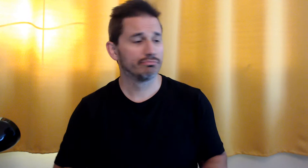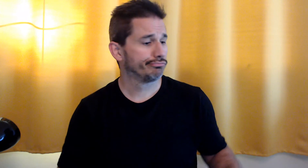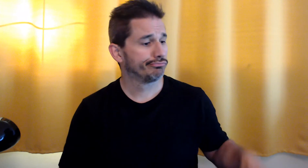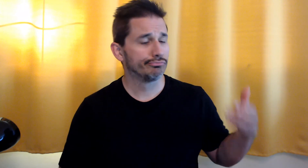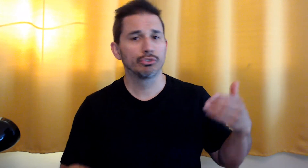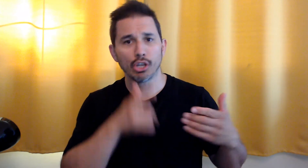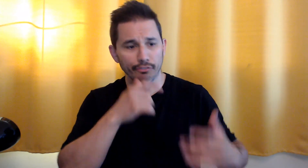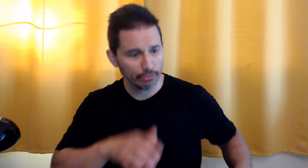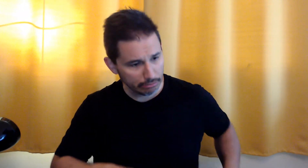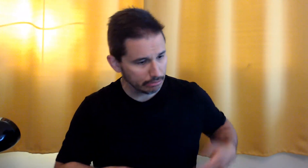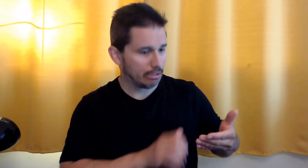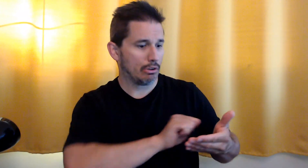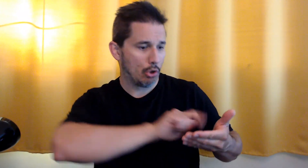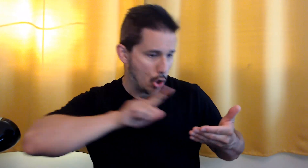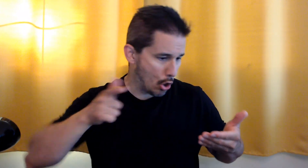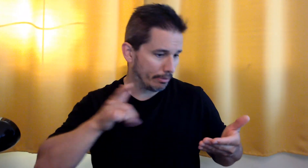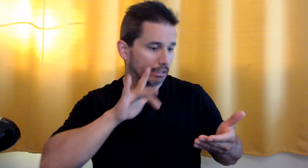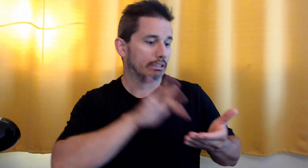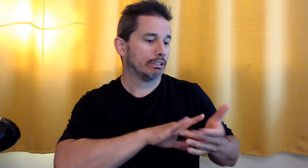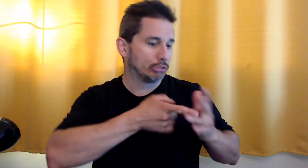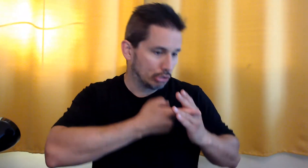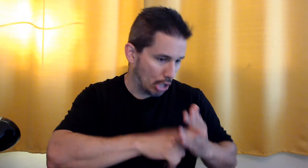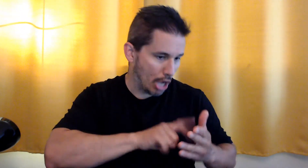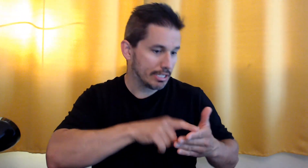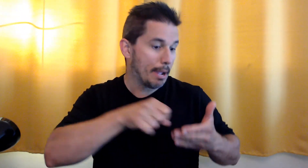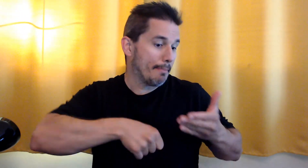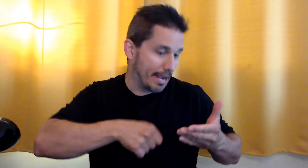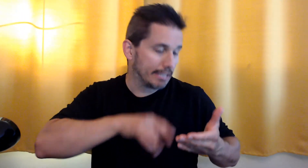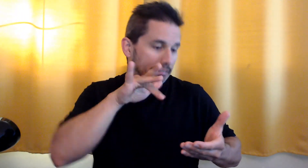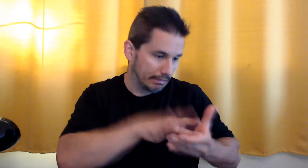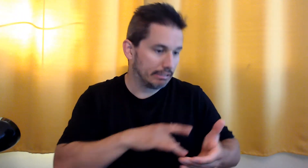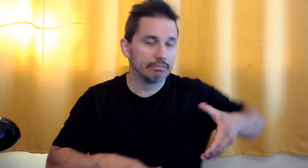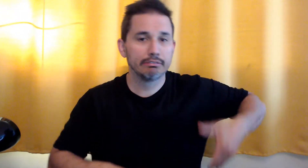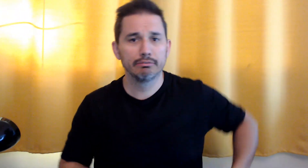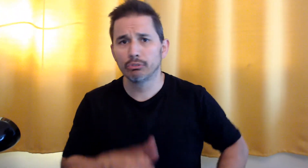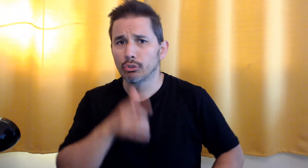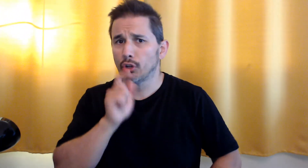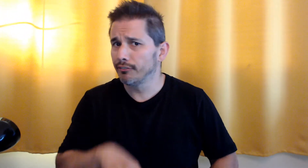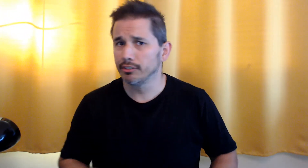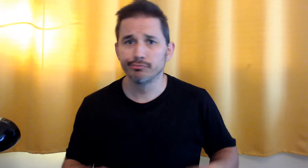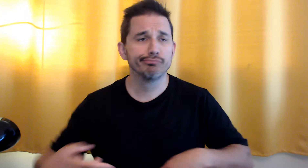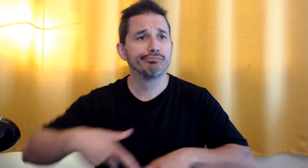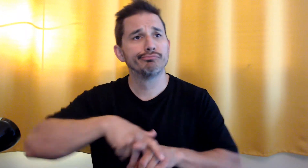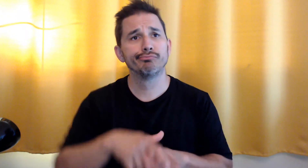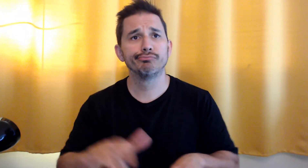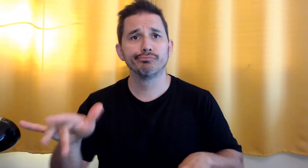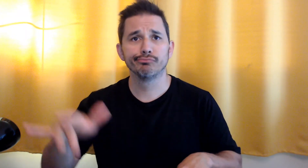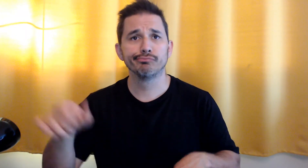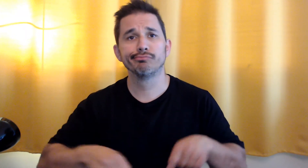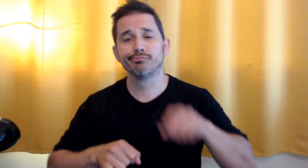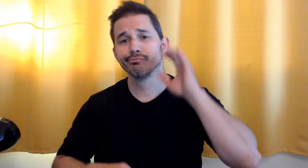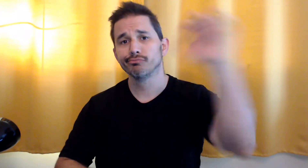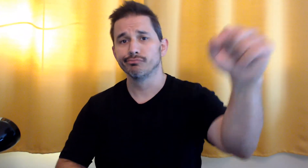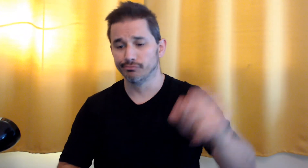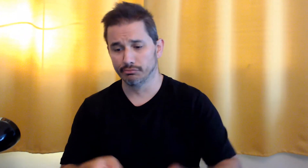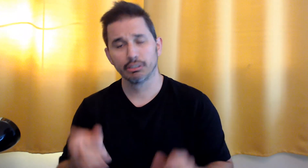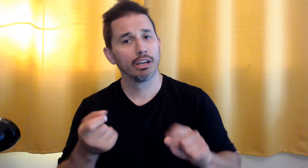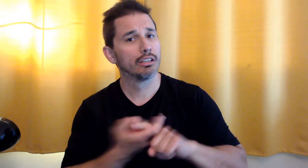have to manually open up your phone, open the app, start a workout. All you have to do is hit the button and go. And these are just a